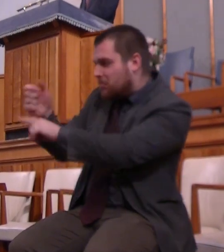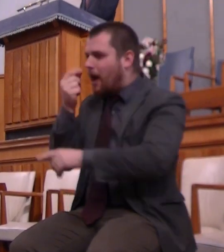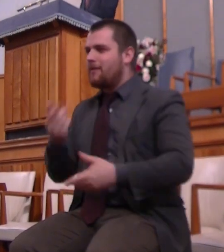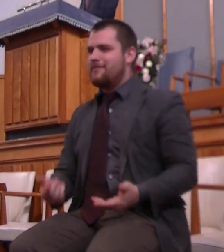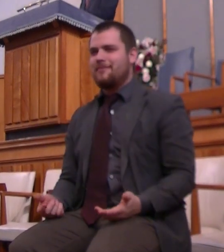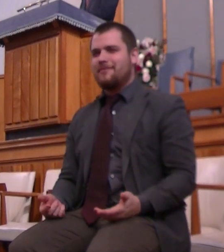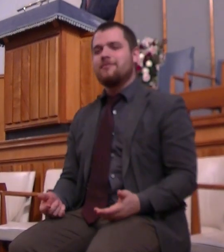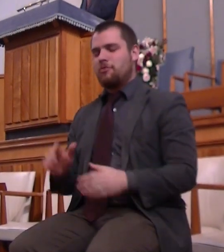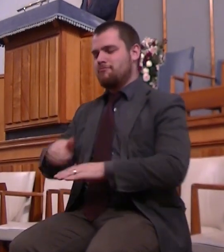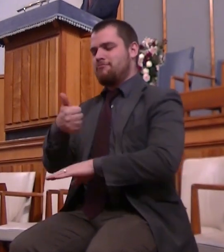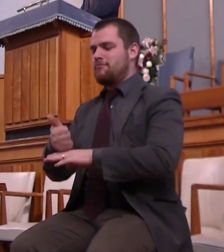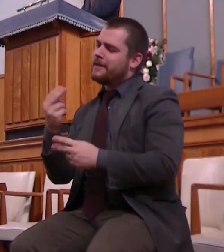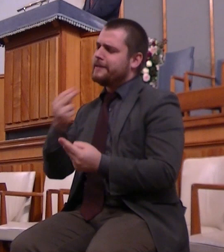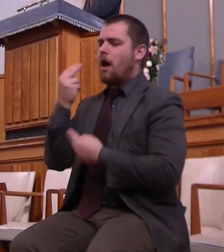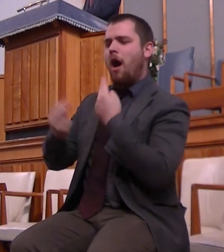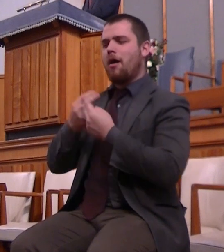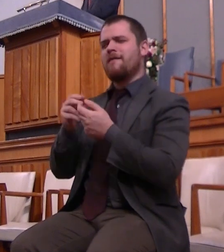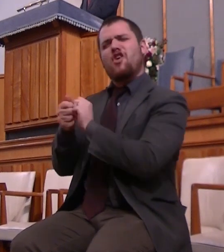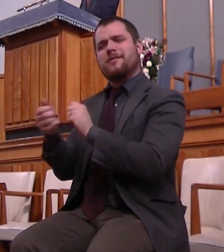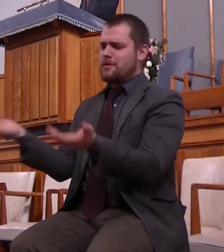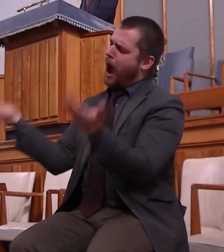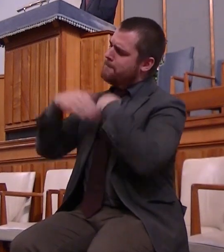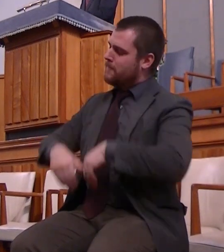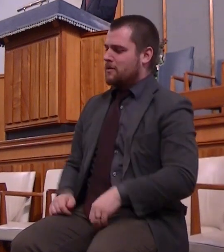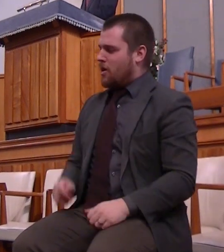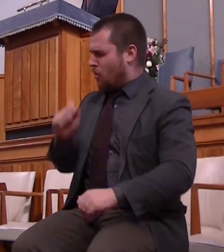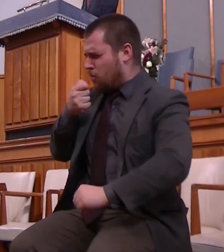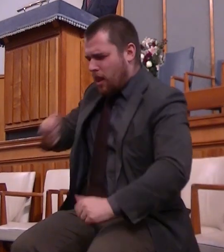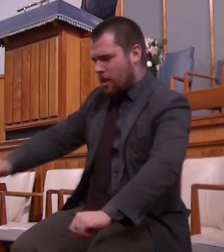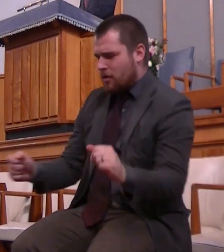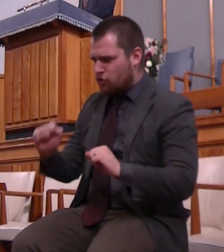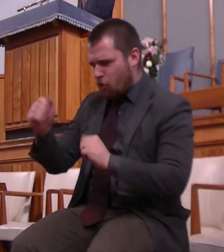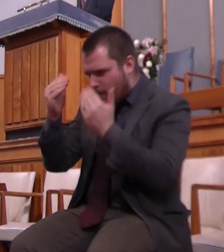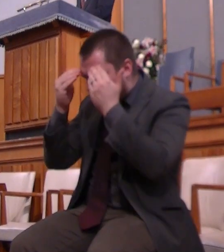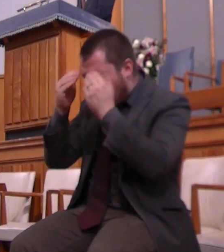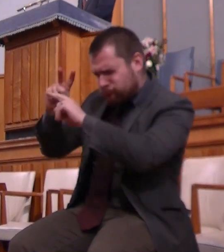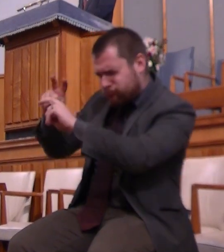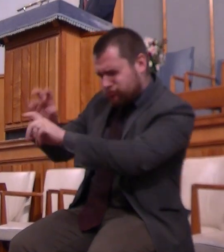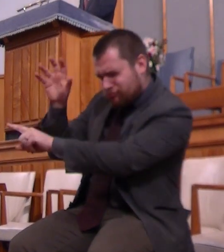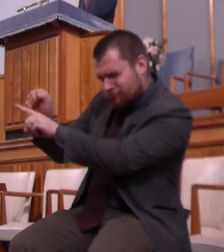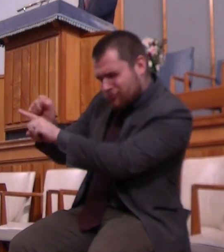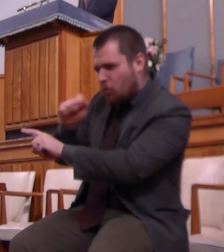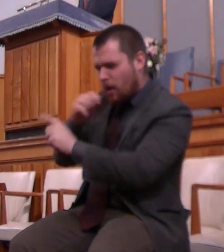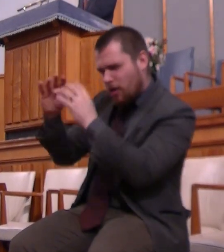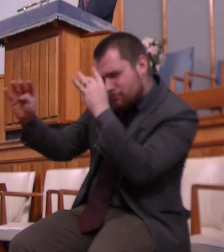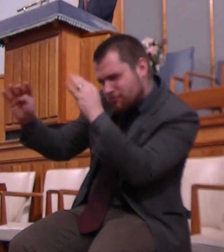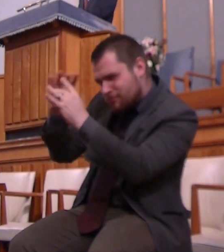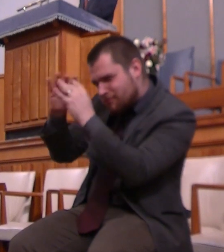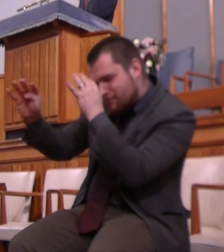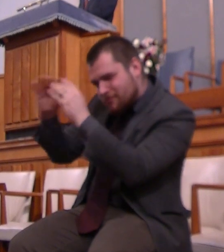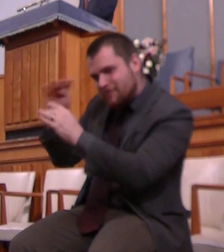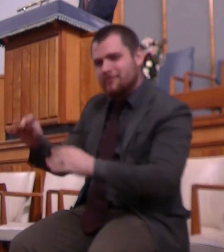to demonstrate his telepathic powers. People would try to catch him out and figure out how he did it. But even his